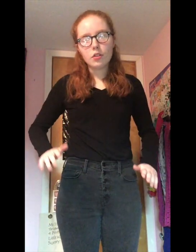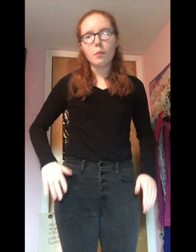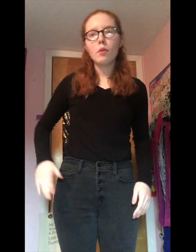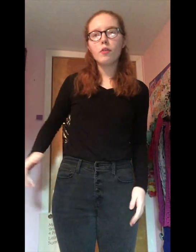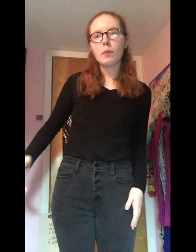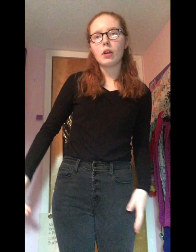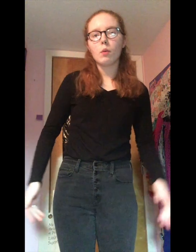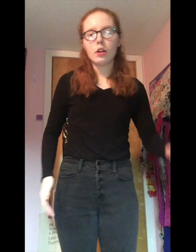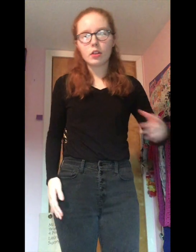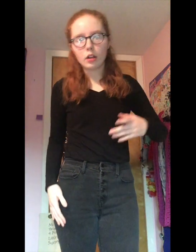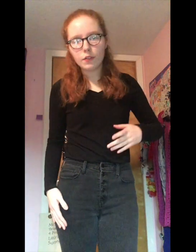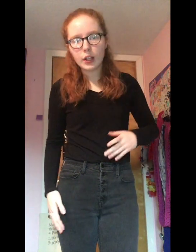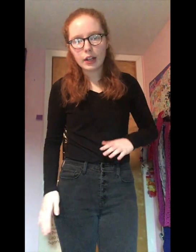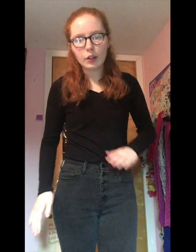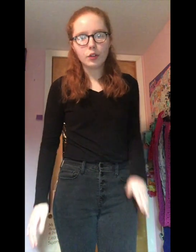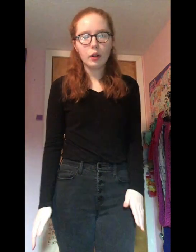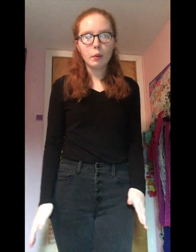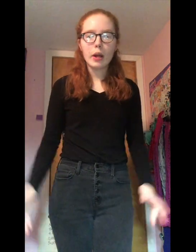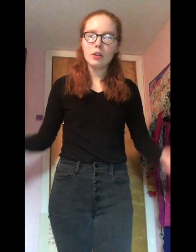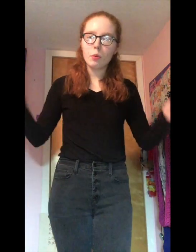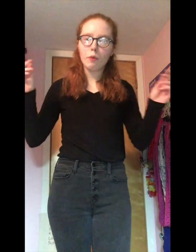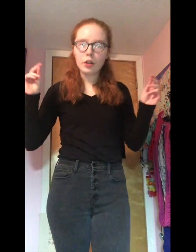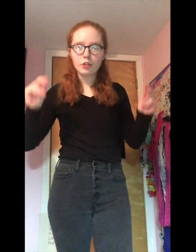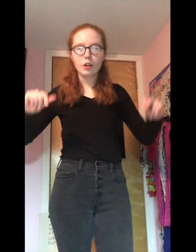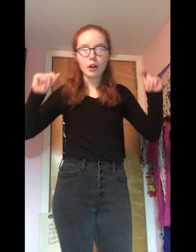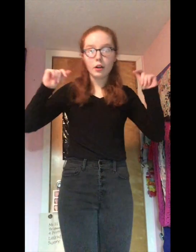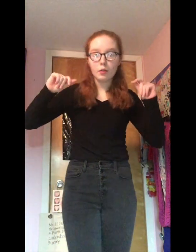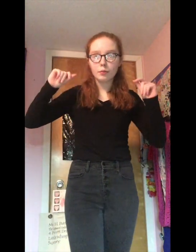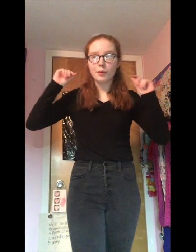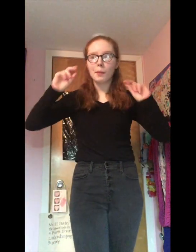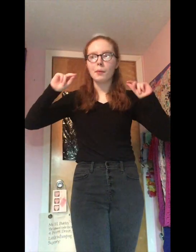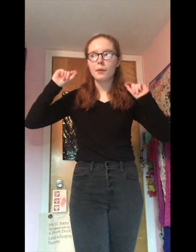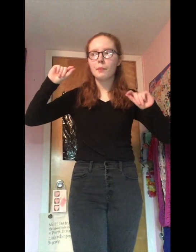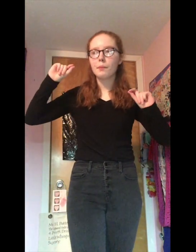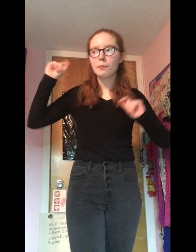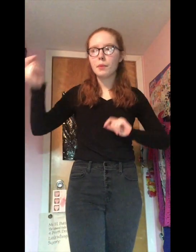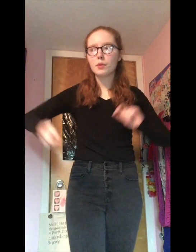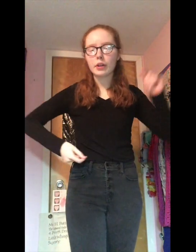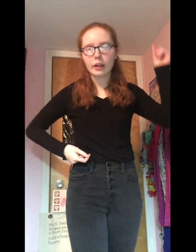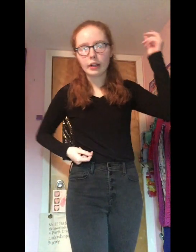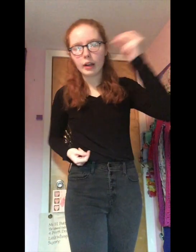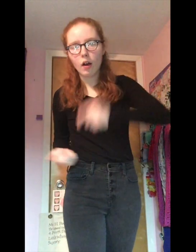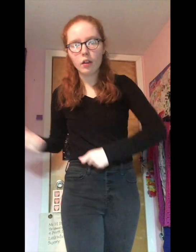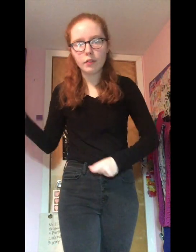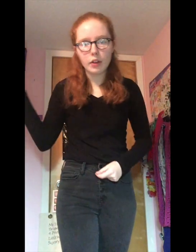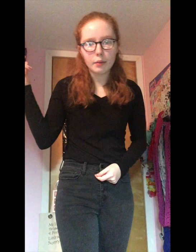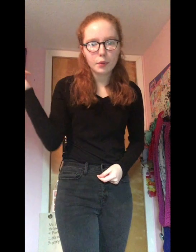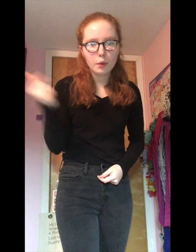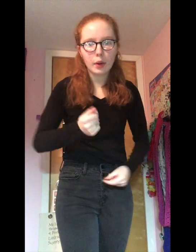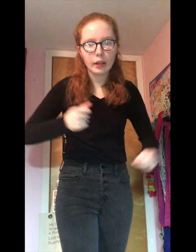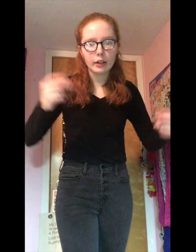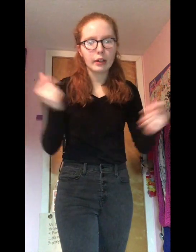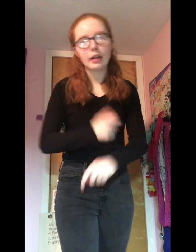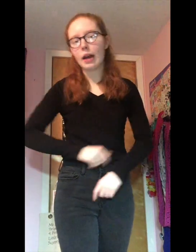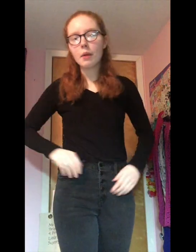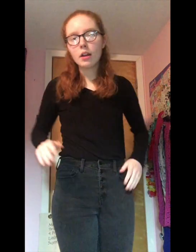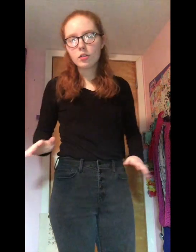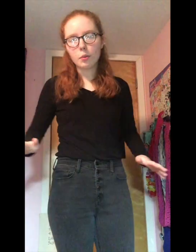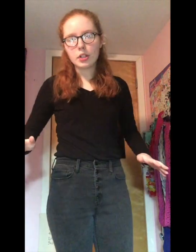the movement and what it's going to feel like at a slower pace before you start trying to remember the music and all of the quick, and yeah, it's so much